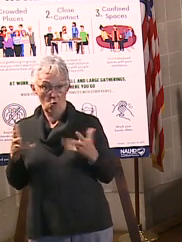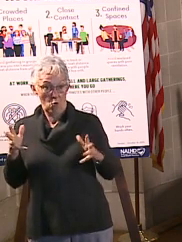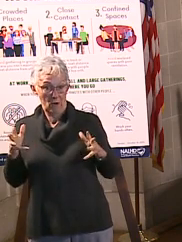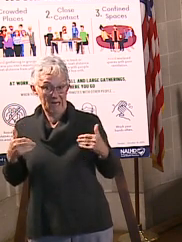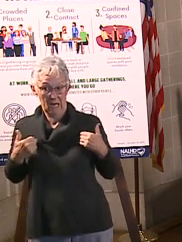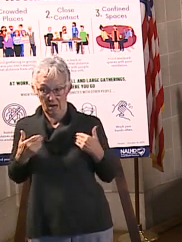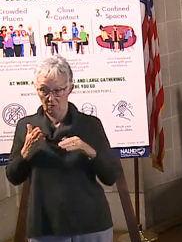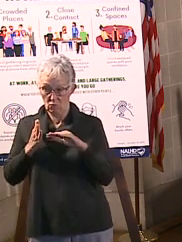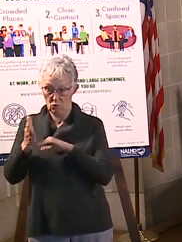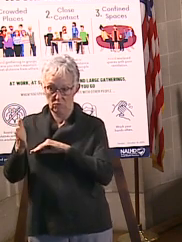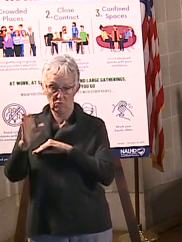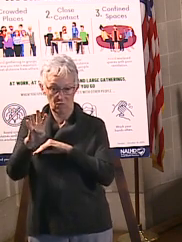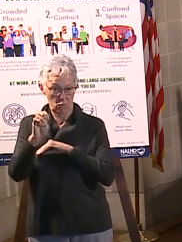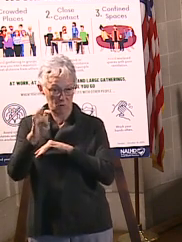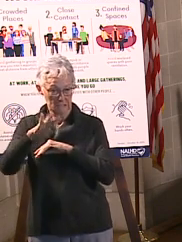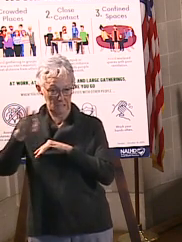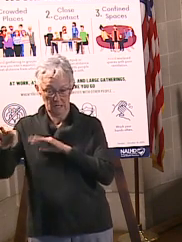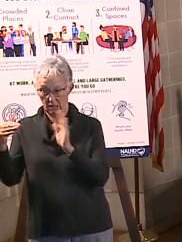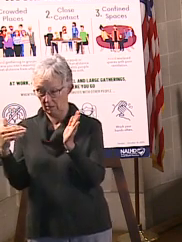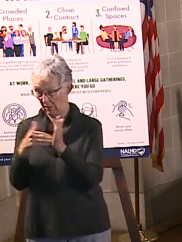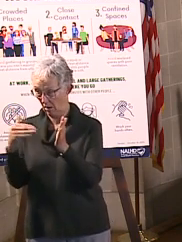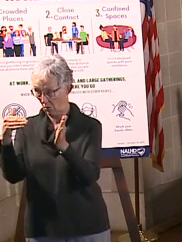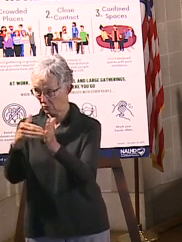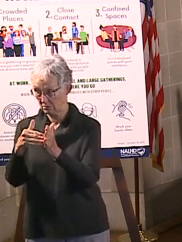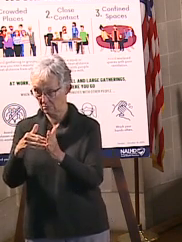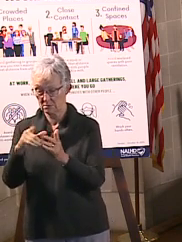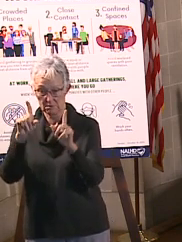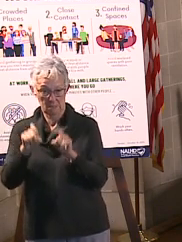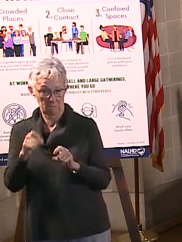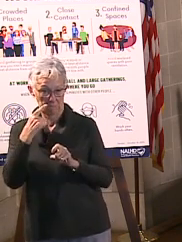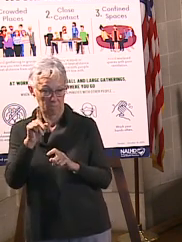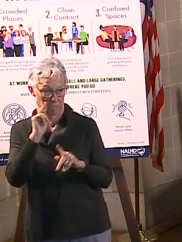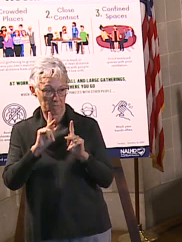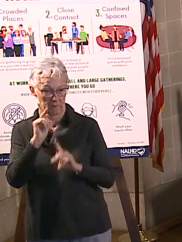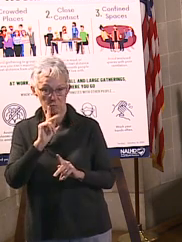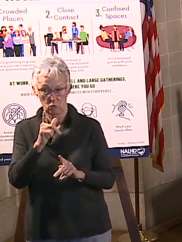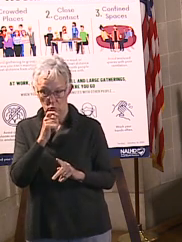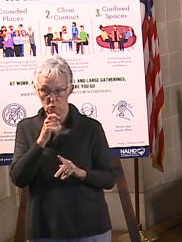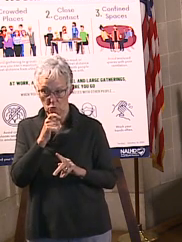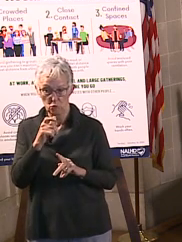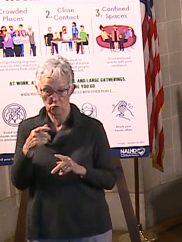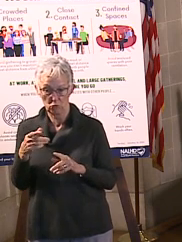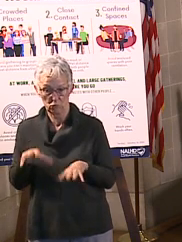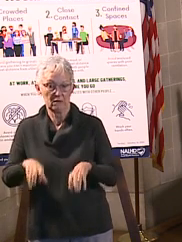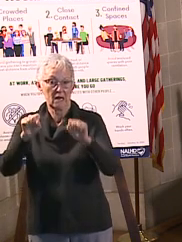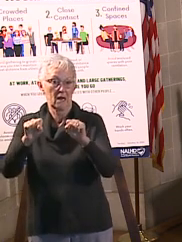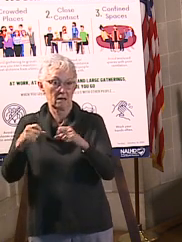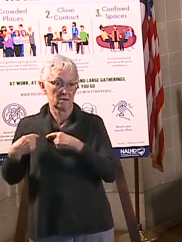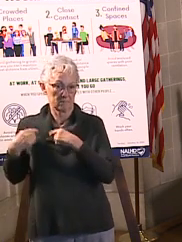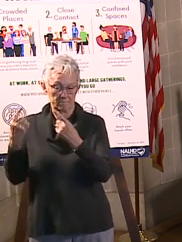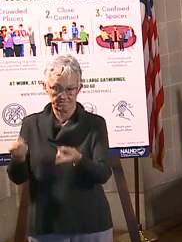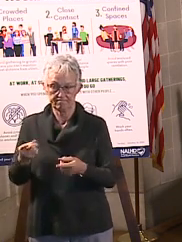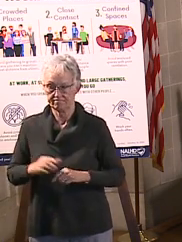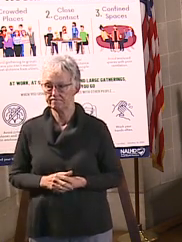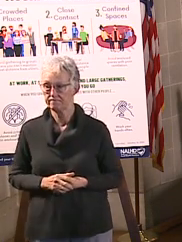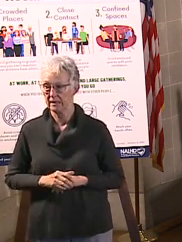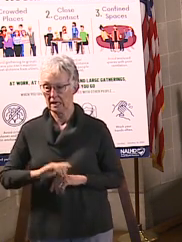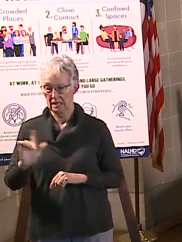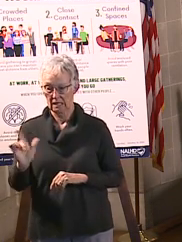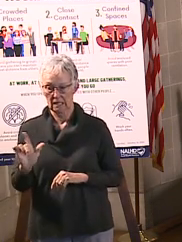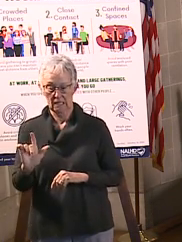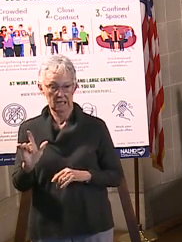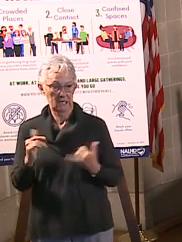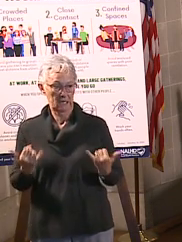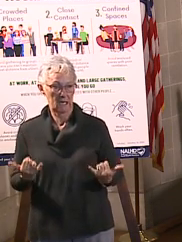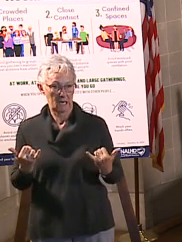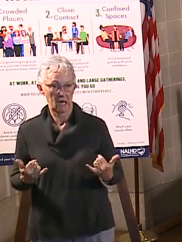499,000 tests. And it's available to anybody who wants to sign up. On Friday, Lincoln got a second pod, and now we